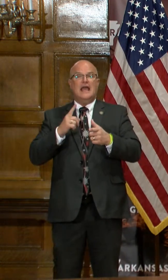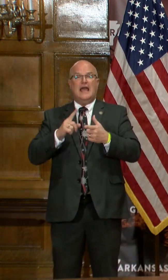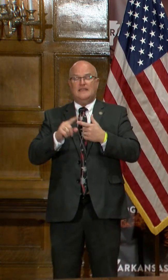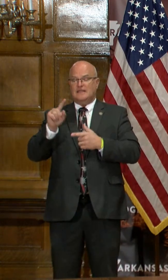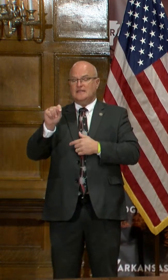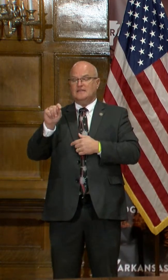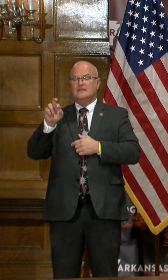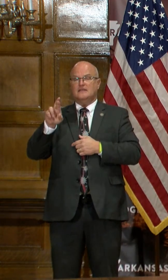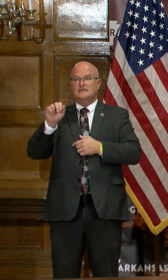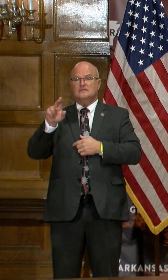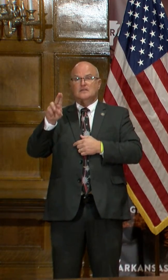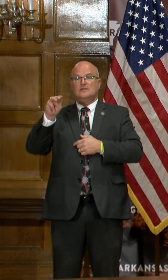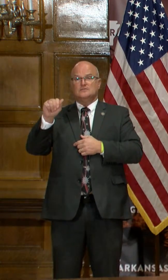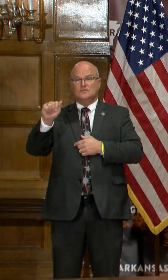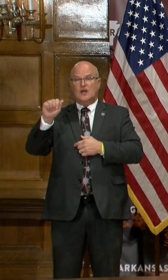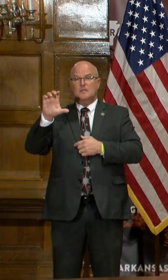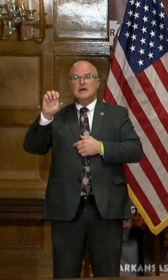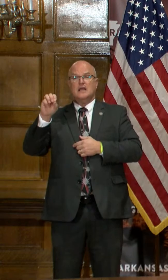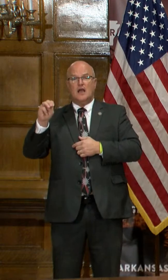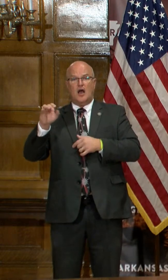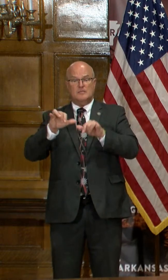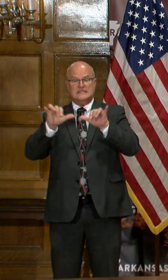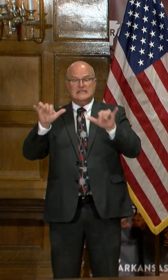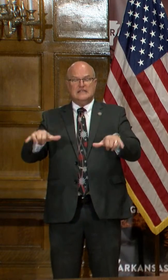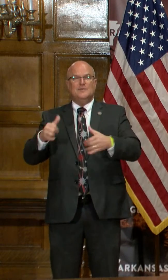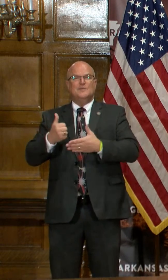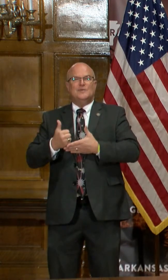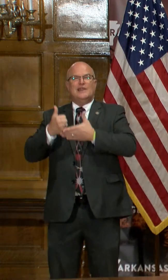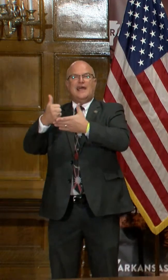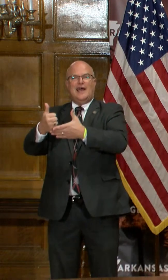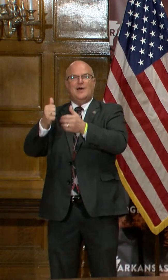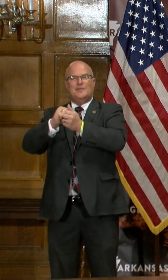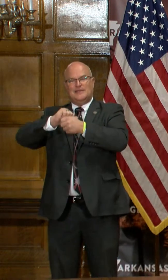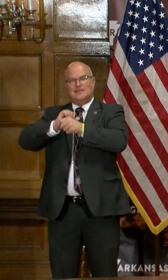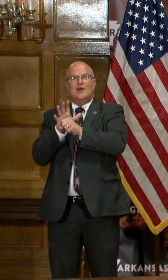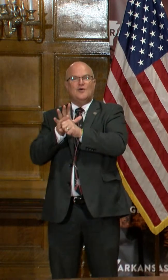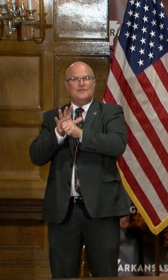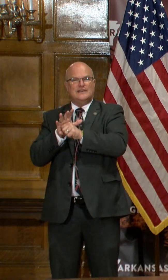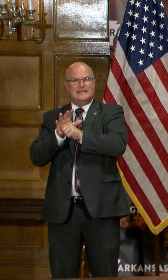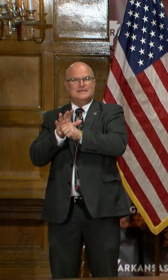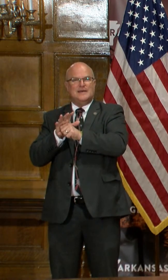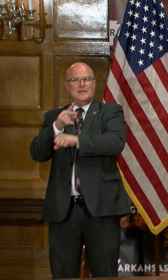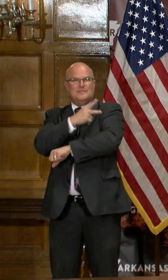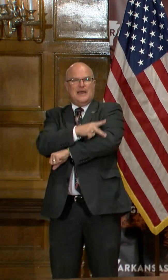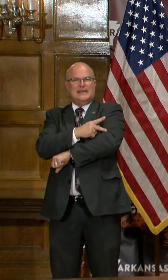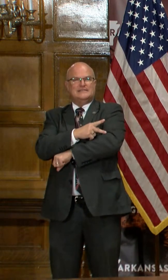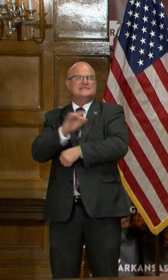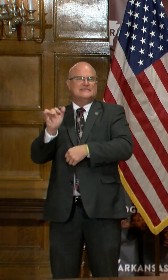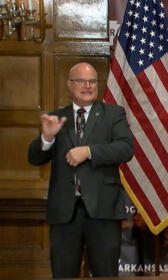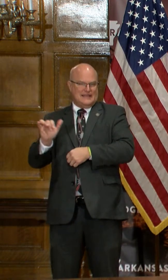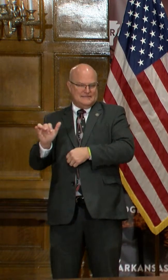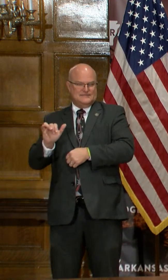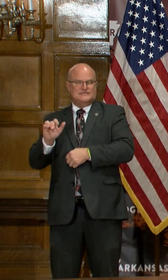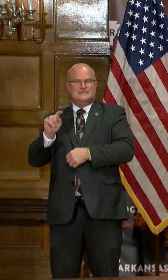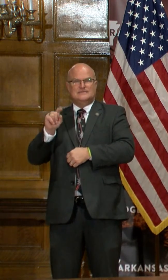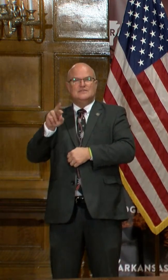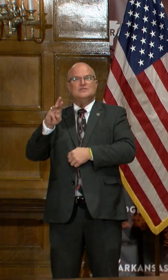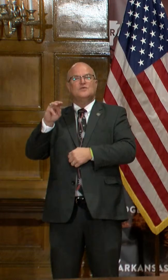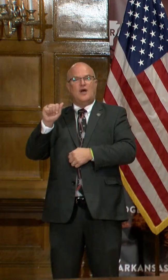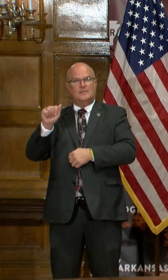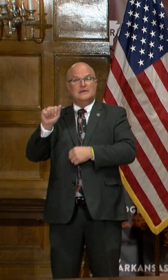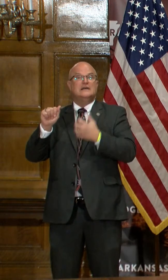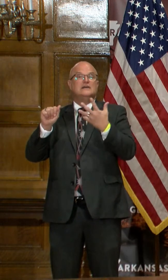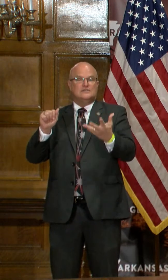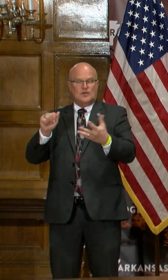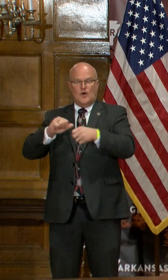TraumaCom system, if you will, would then help facilitate COVID-19 patients to the most appropriate location, just like we do with trauma patients today.